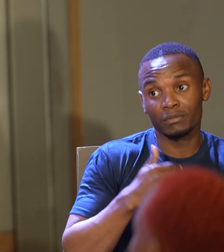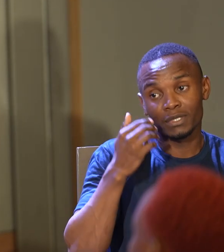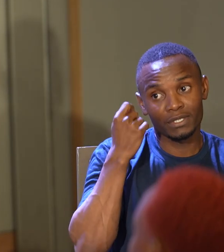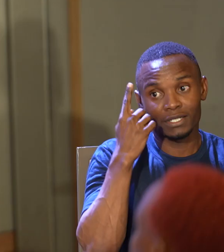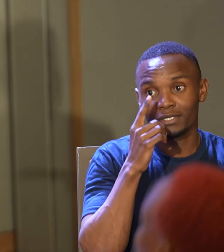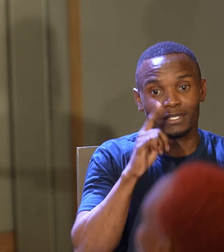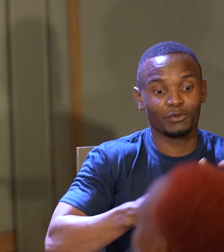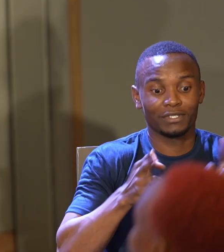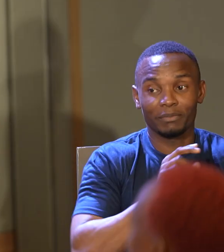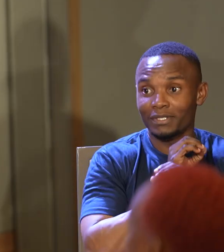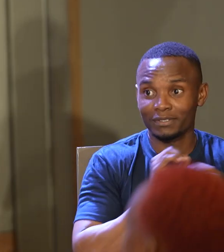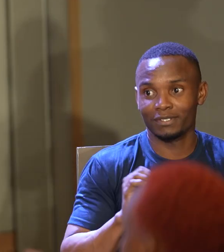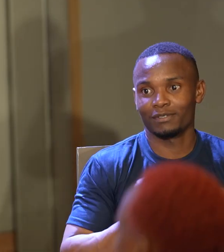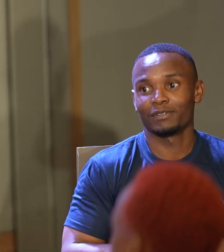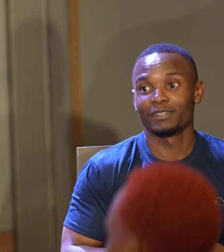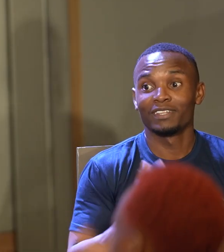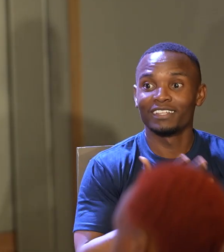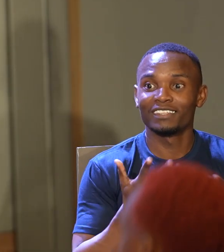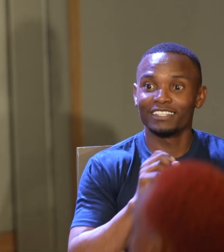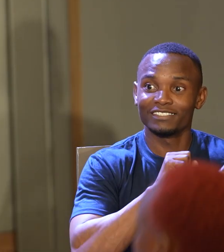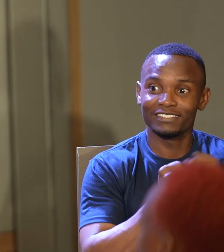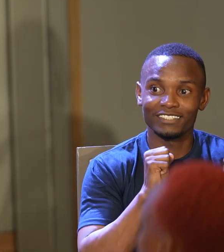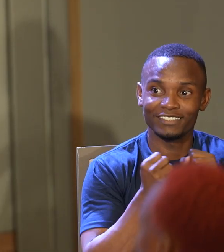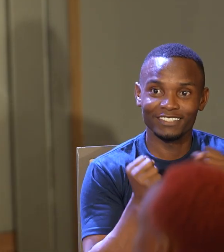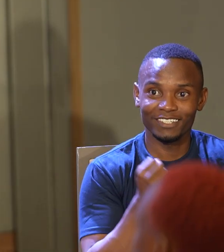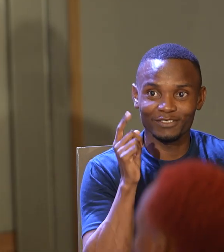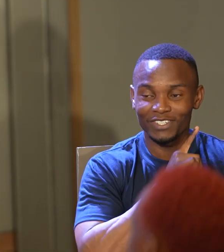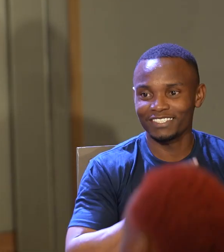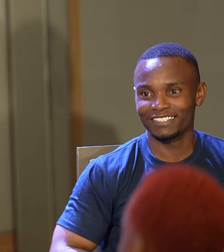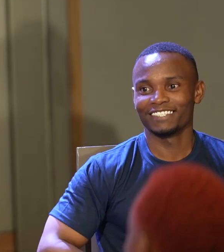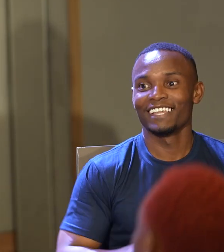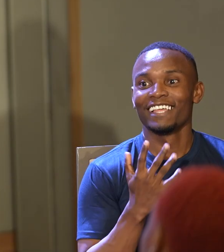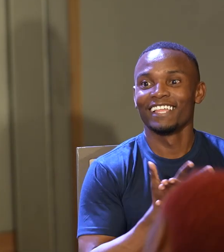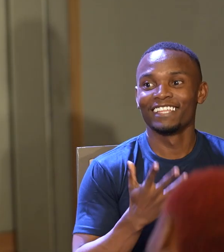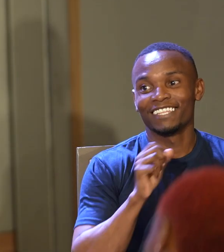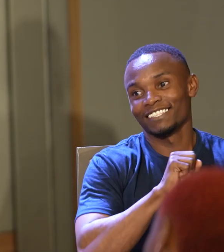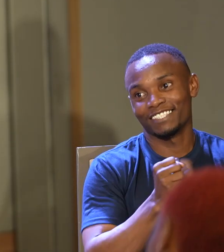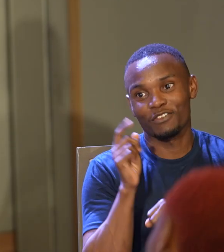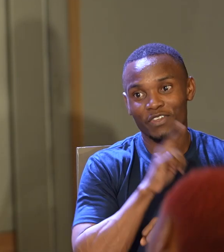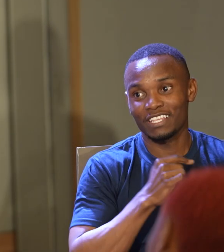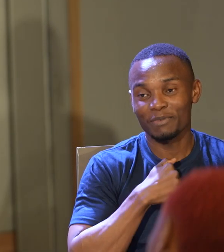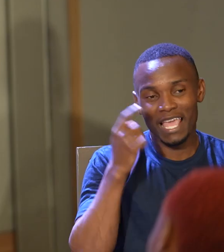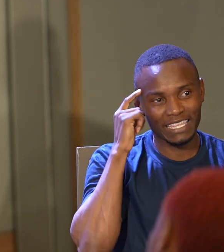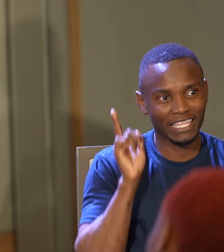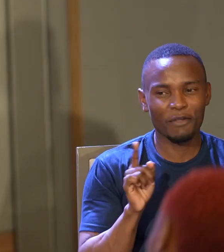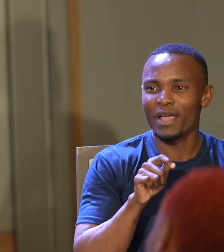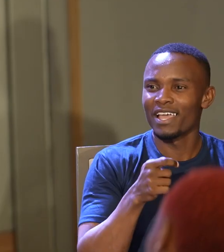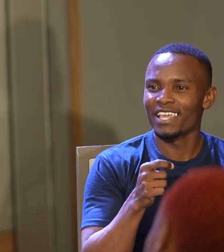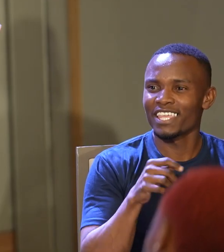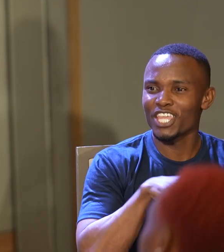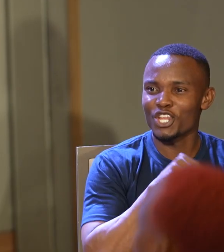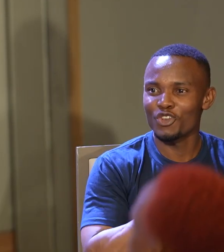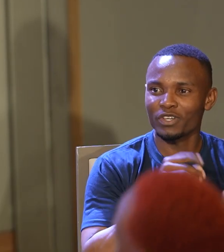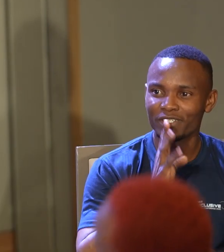conformance assessment for products and services. And after